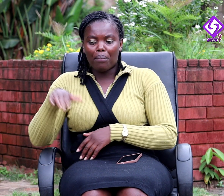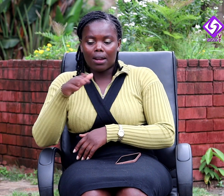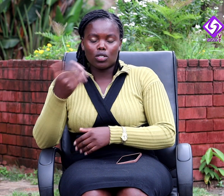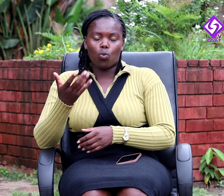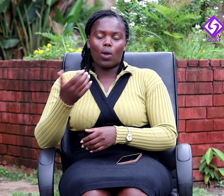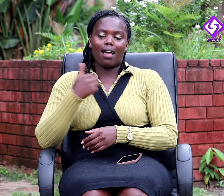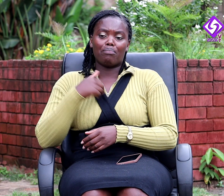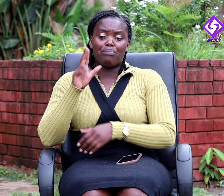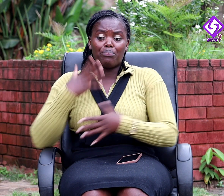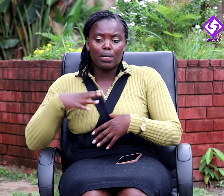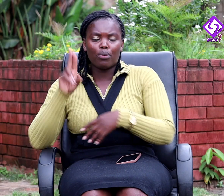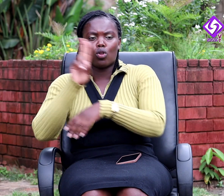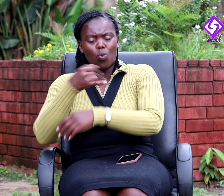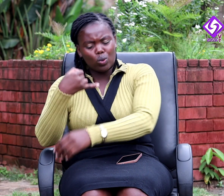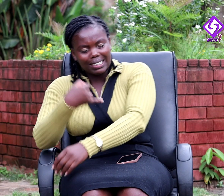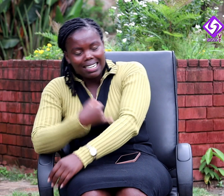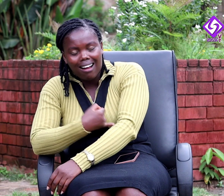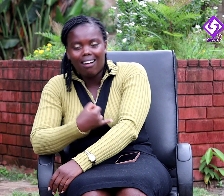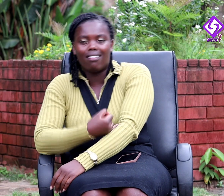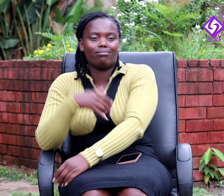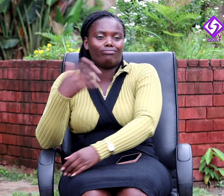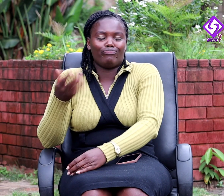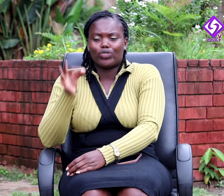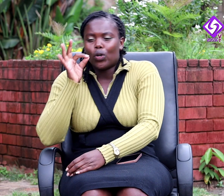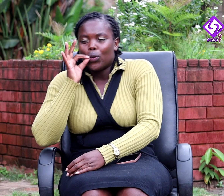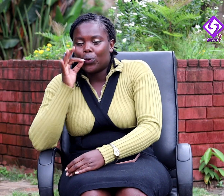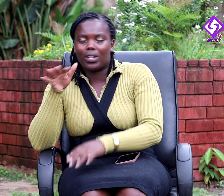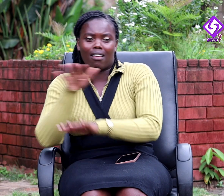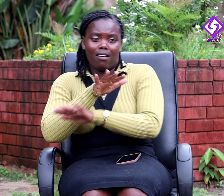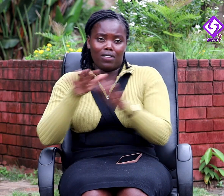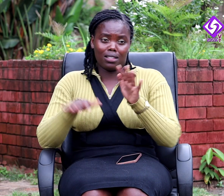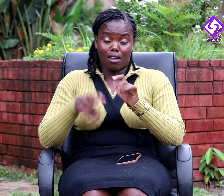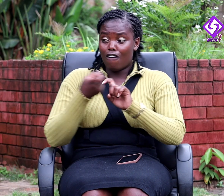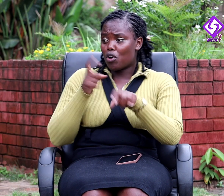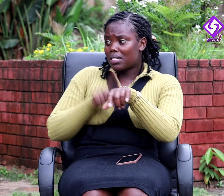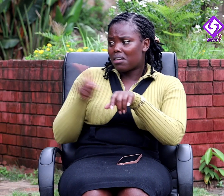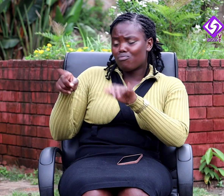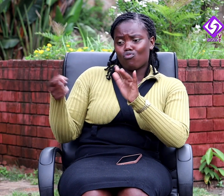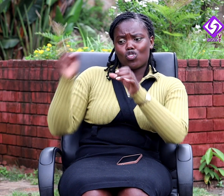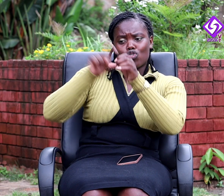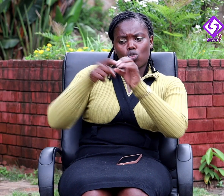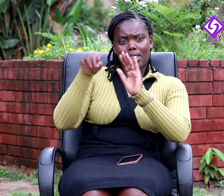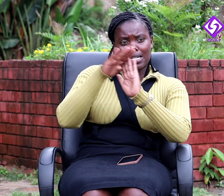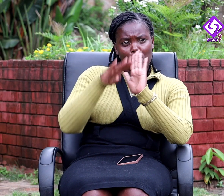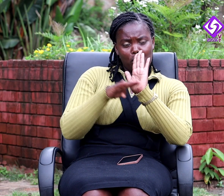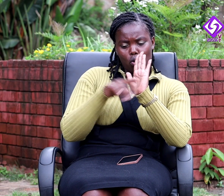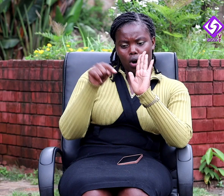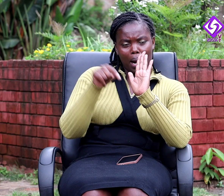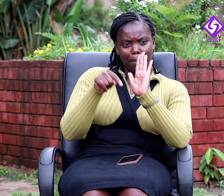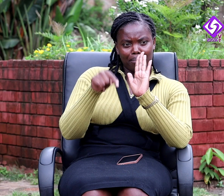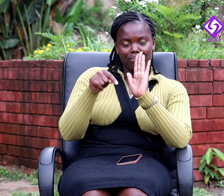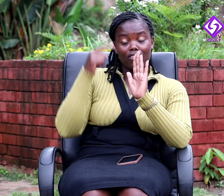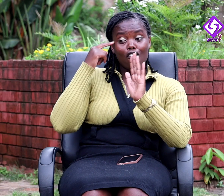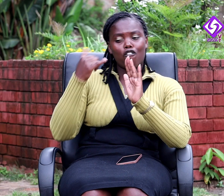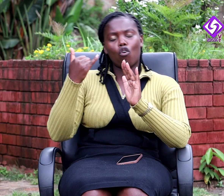Also, the young girls talked about how they have grown in area where there is a lot of drug